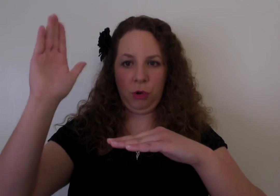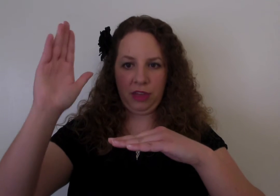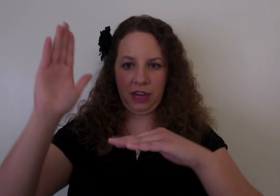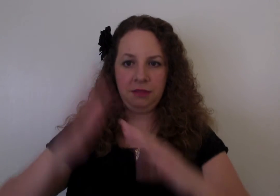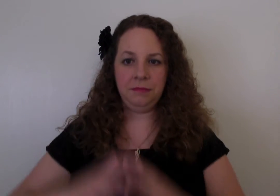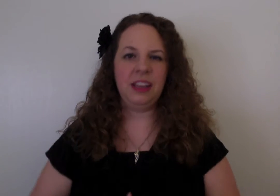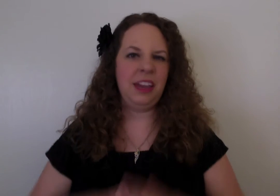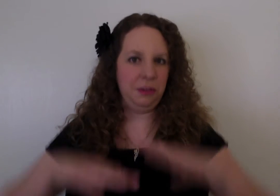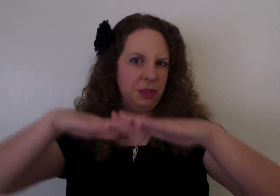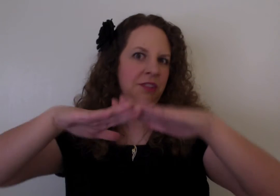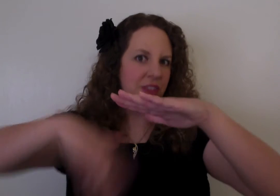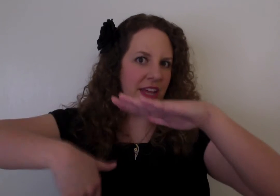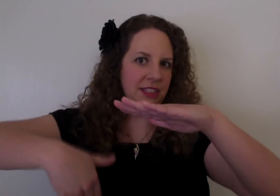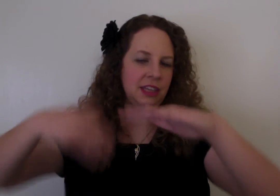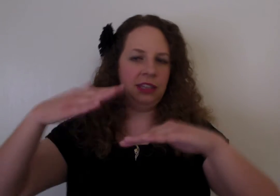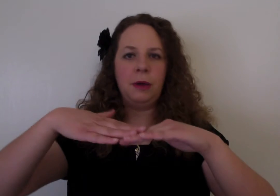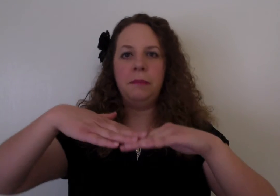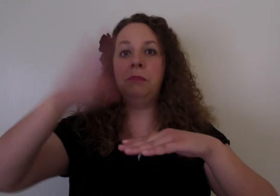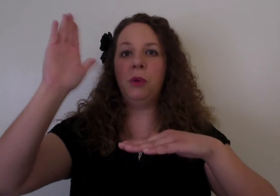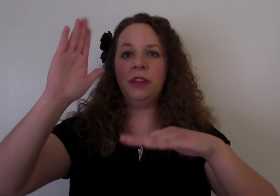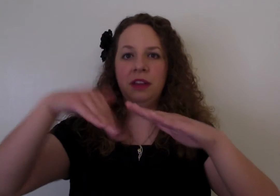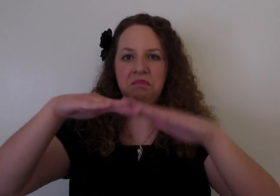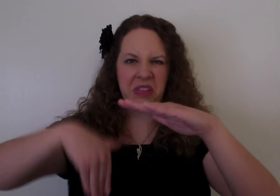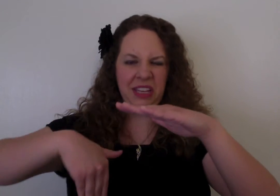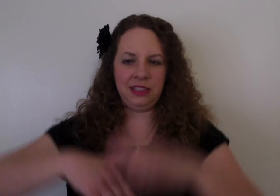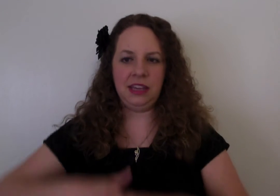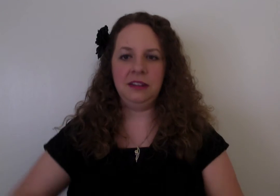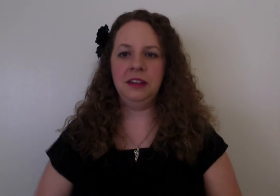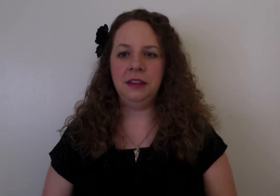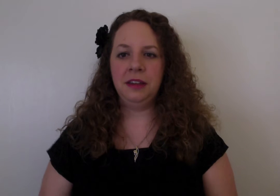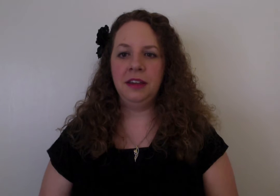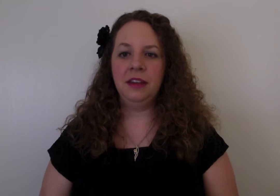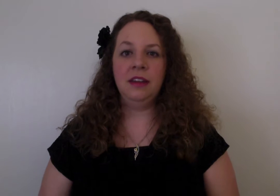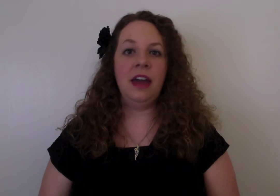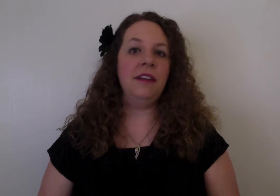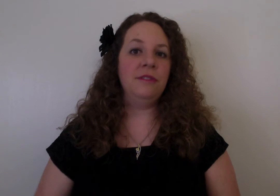More than. Okay. You also have less than as well. But more than. Less than. Everyday.